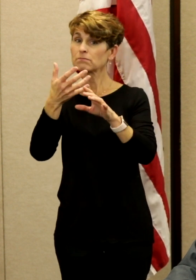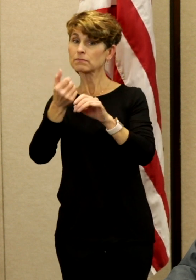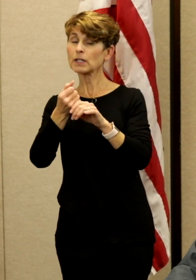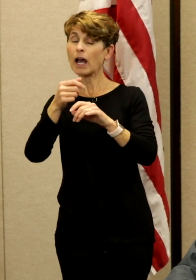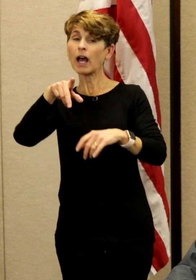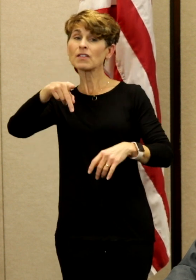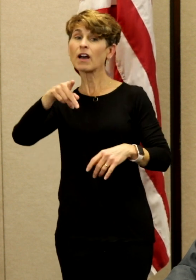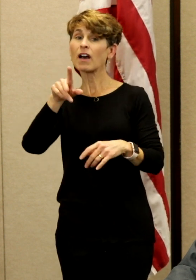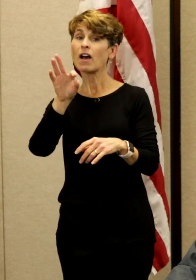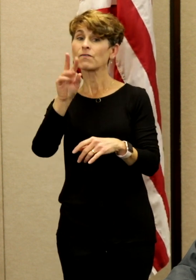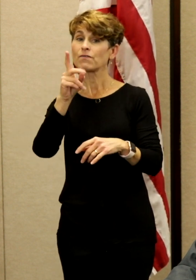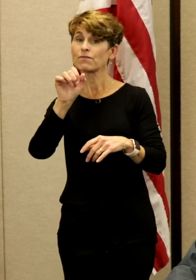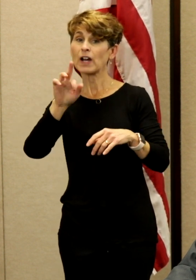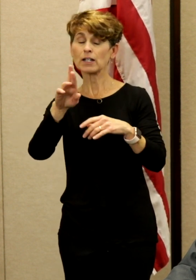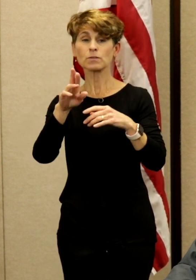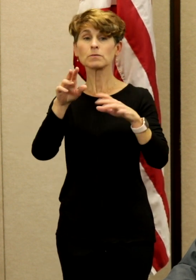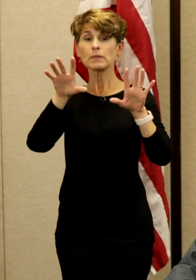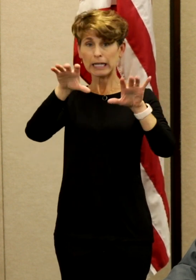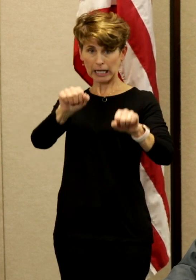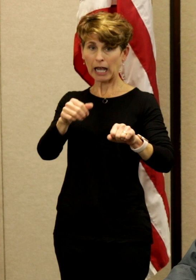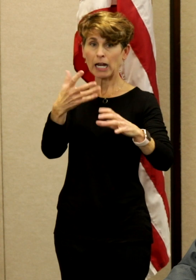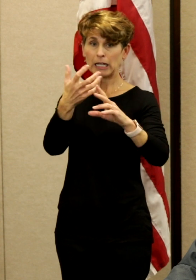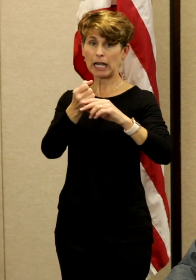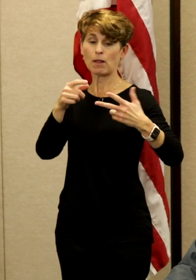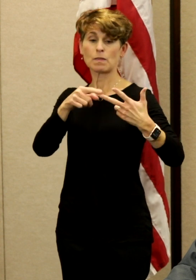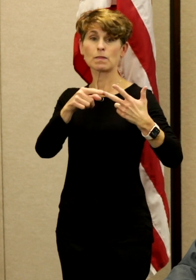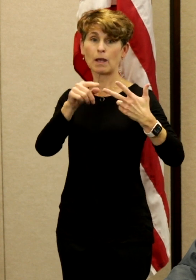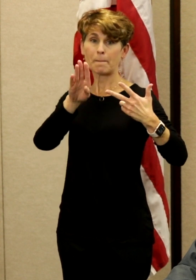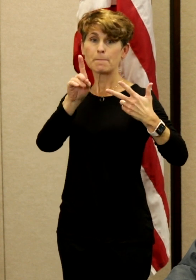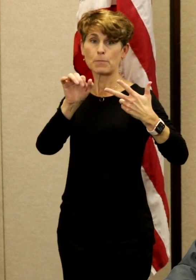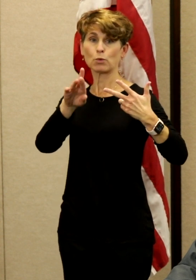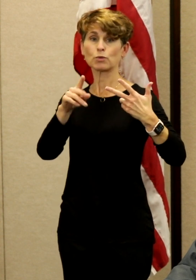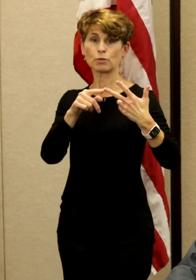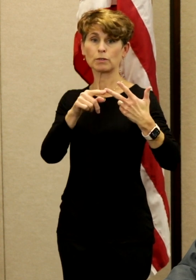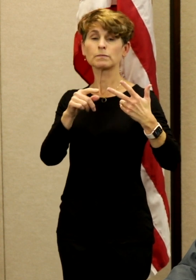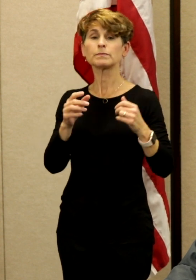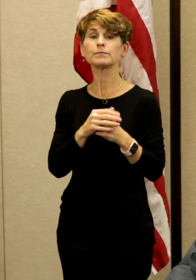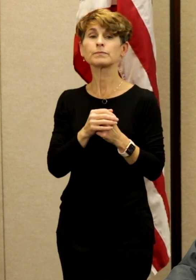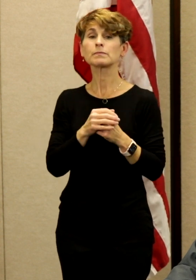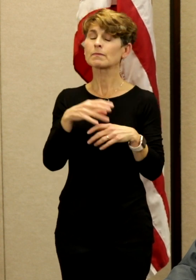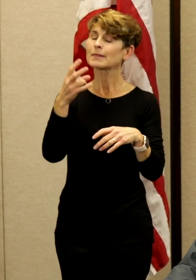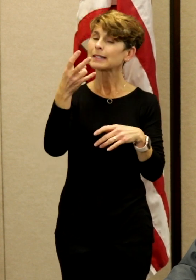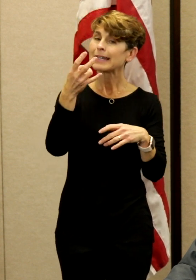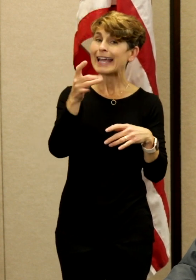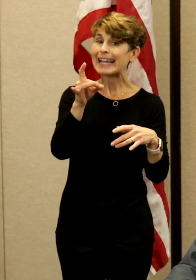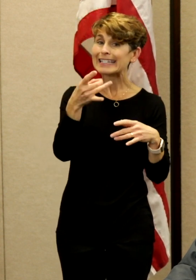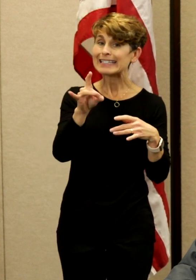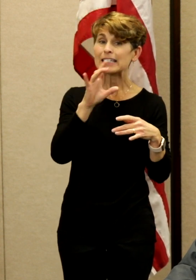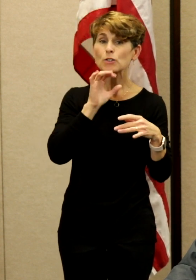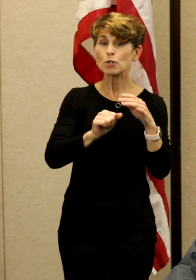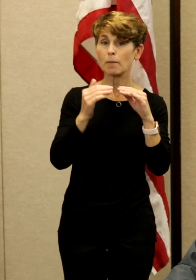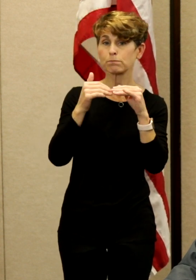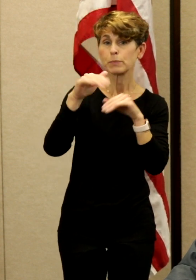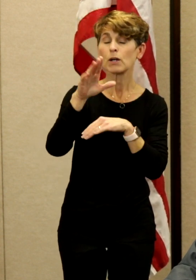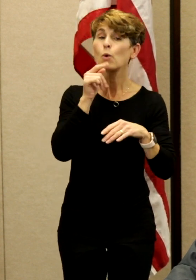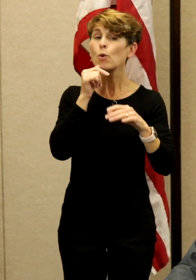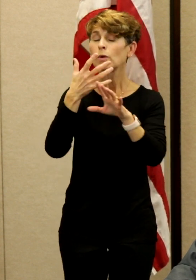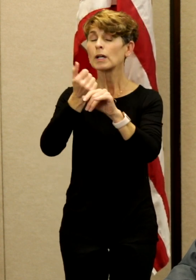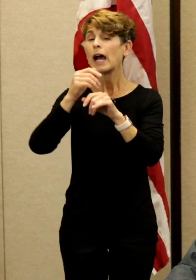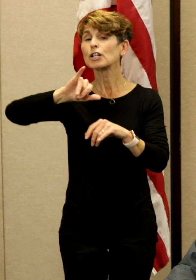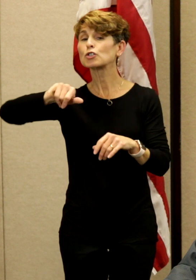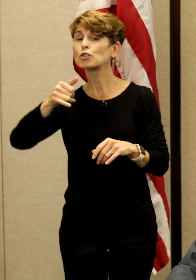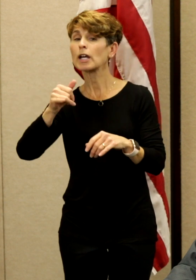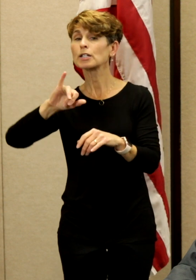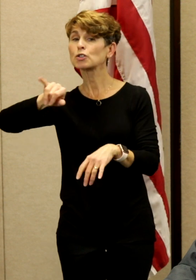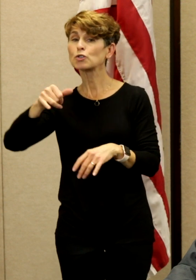booster shot if they choose to. People aged 18 years and older who had the Johnson & Johnson vaccine can